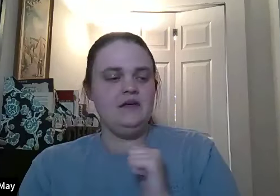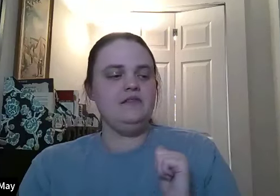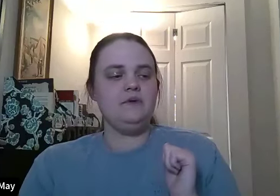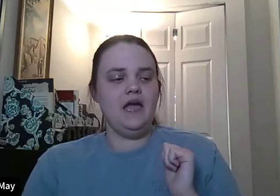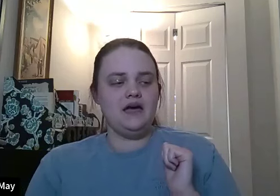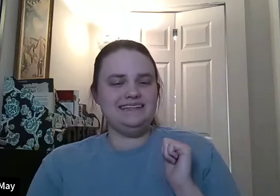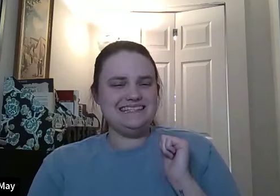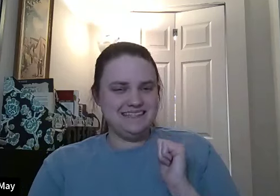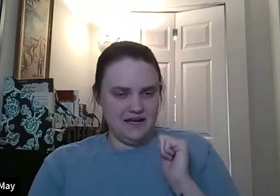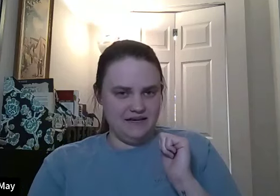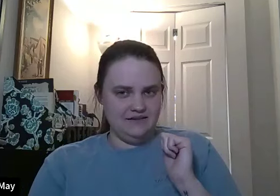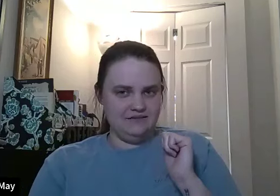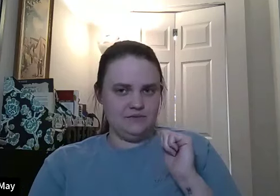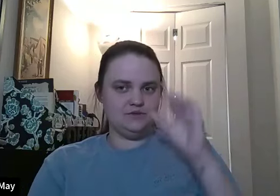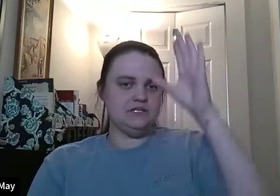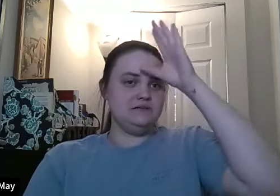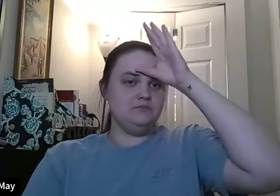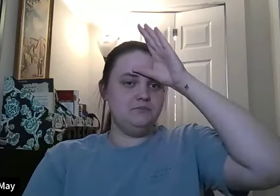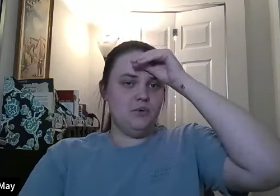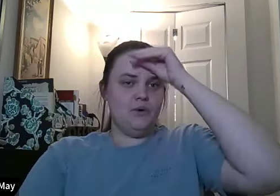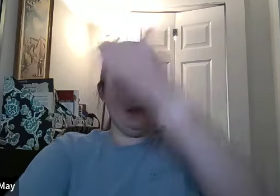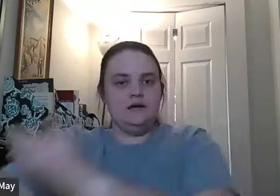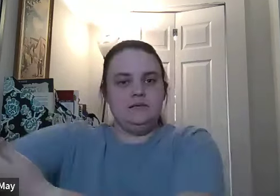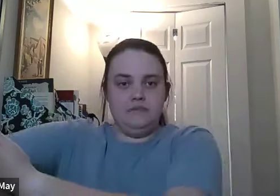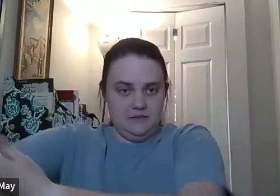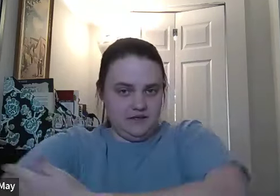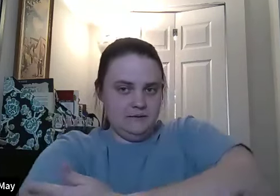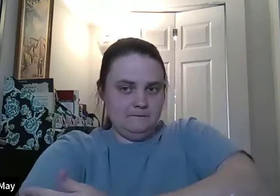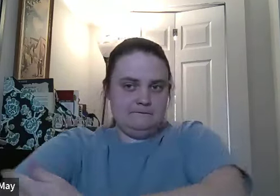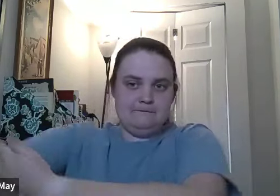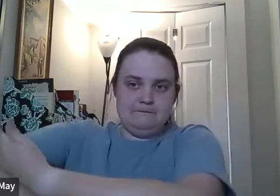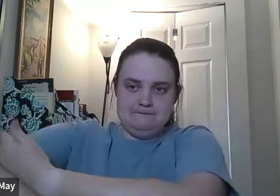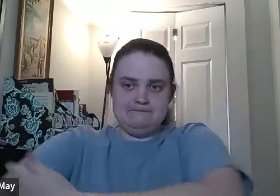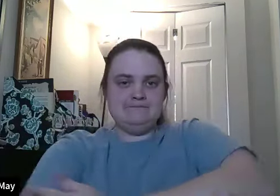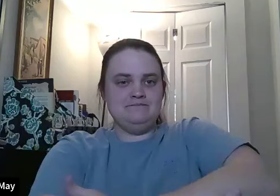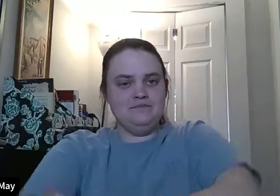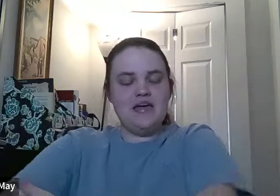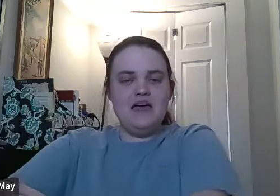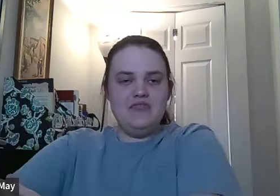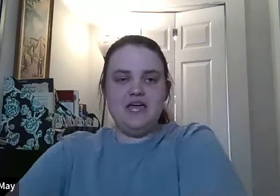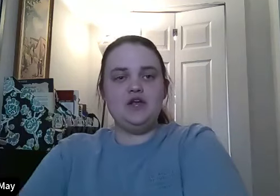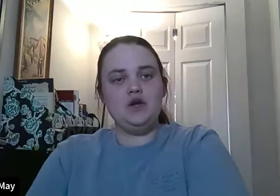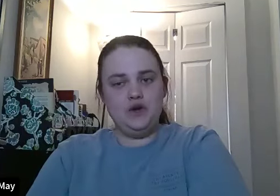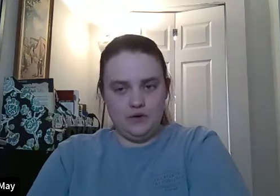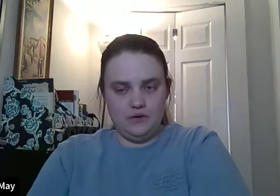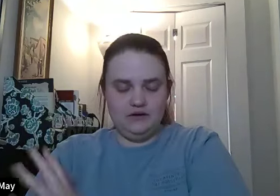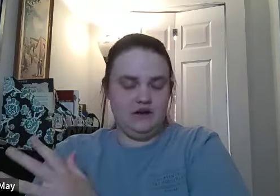Then we had son, which was boy, baby. And then girl or